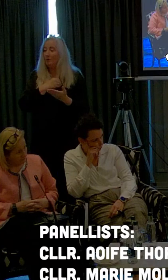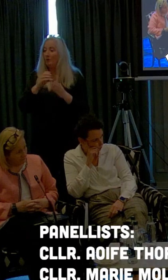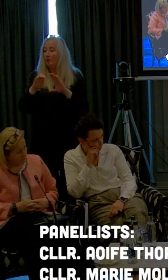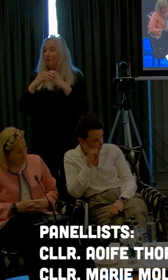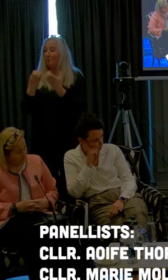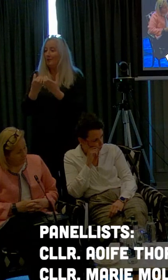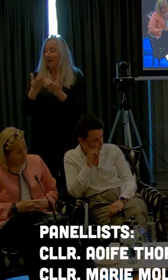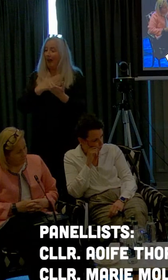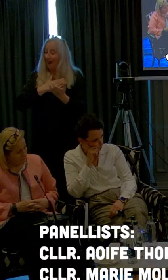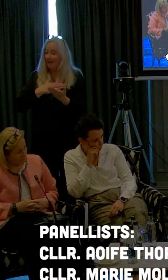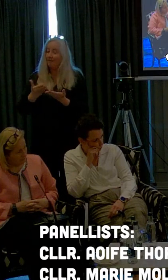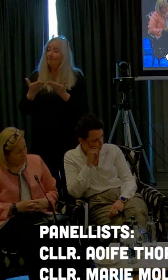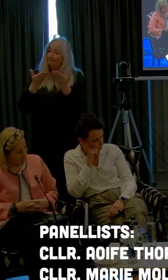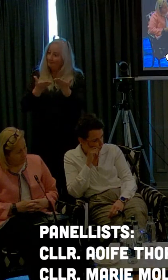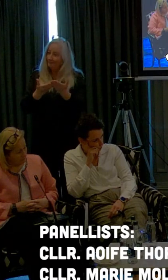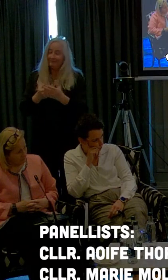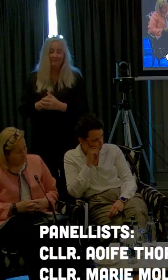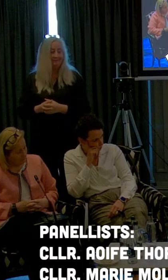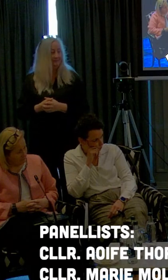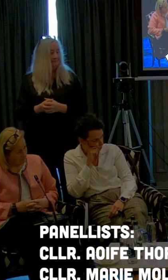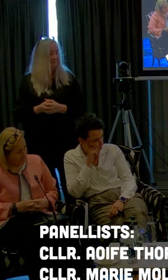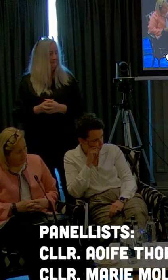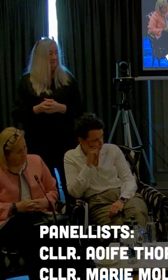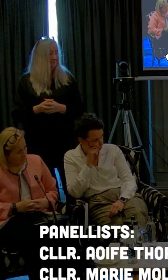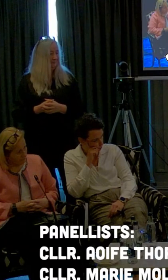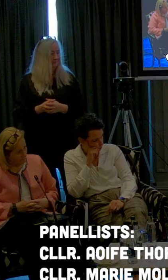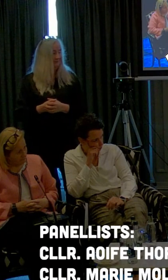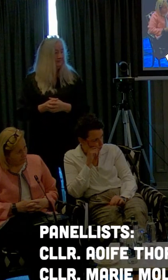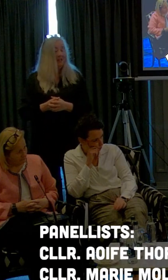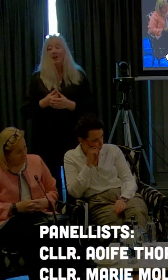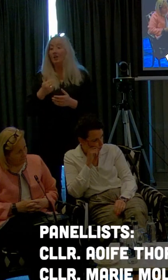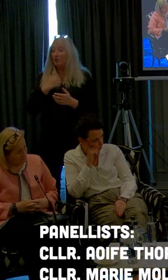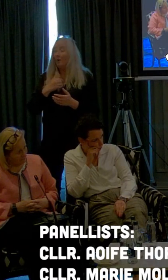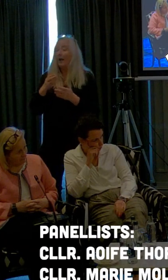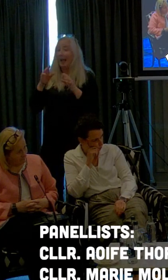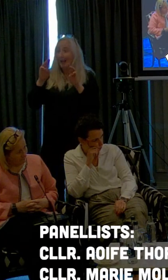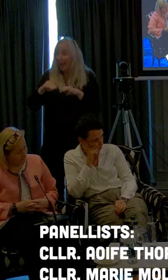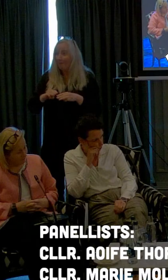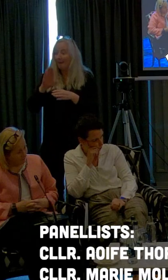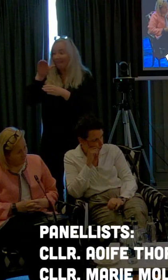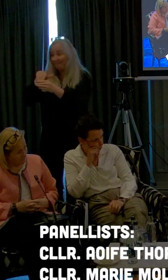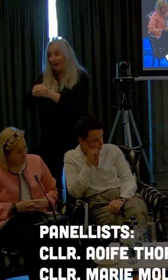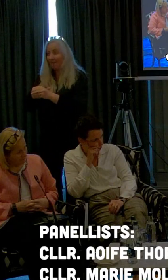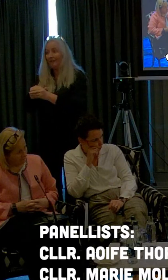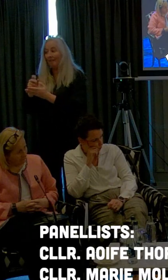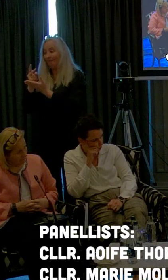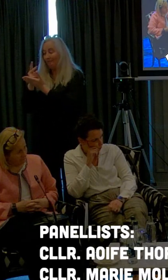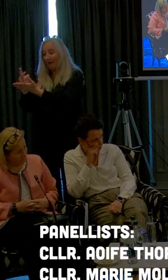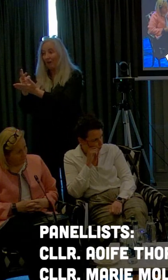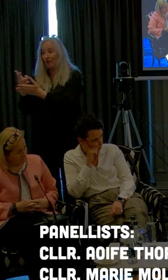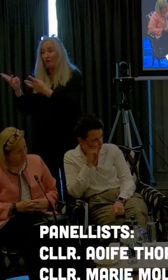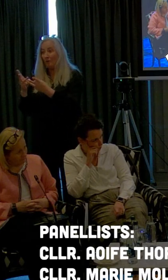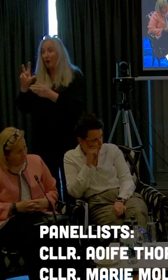help the community. Since I left school, I have been involved in voluntary work. I was a scout leader. I spent